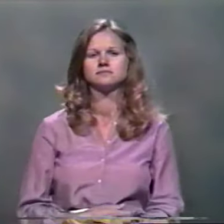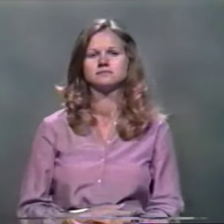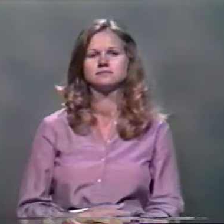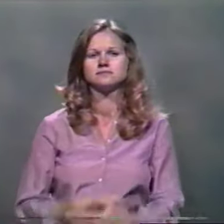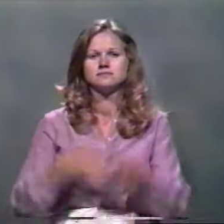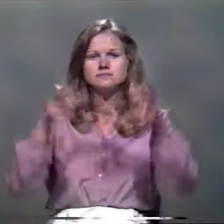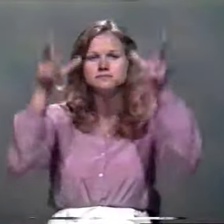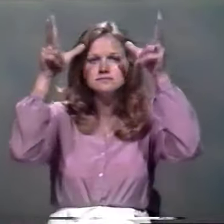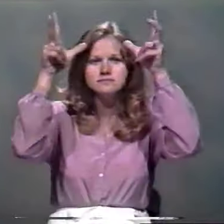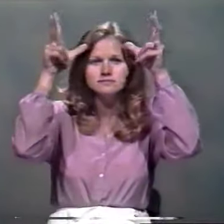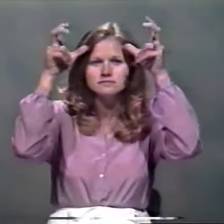Devil.